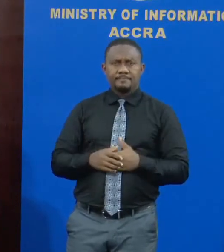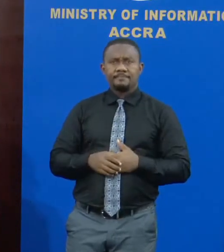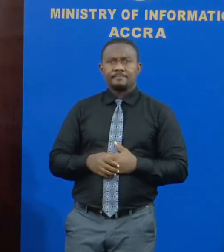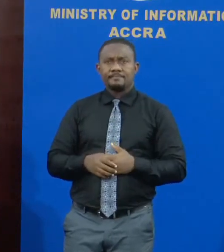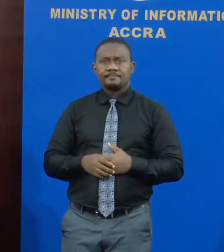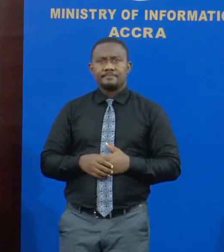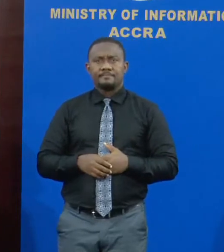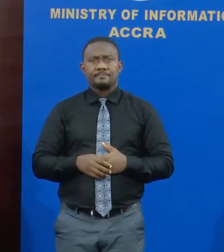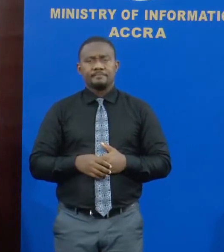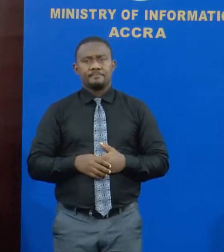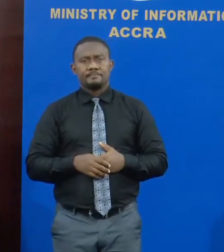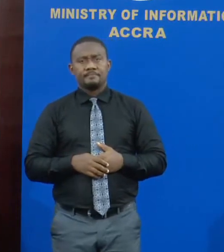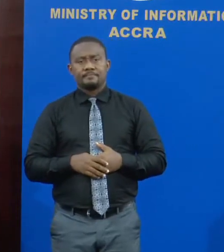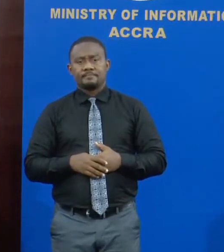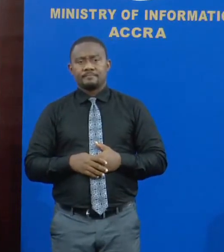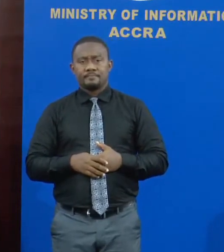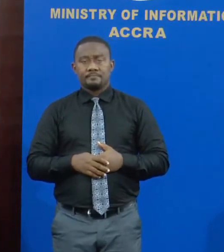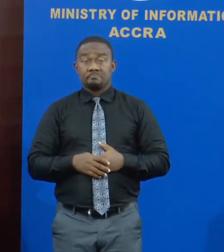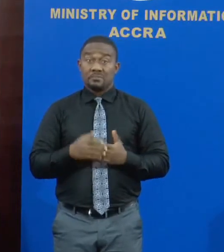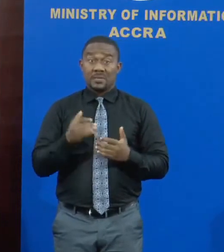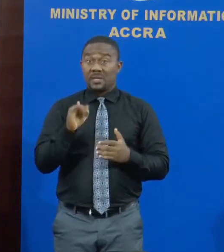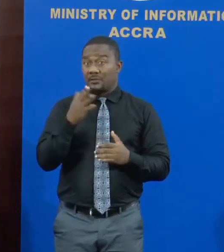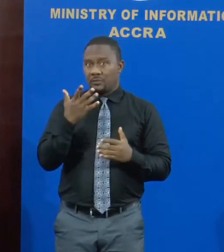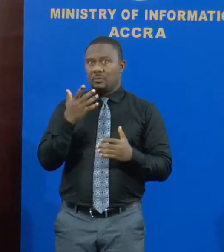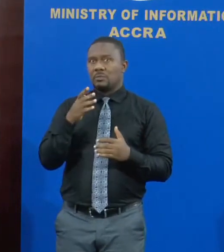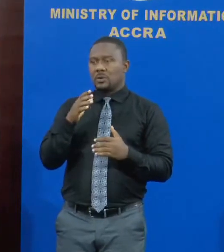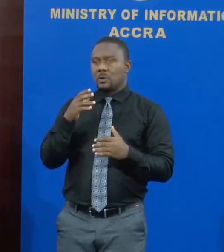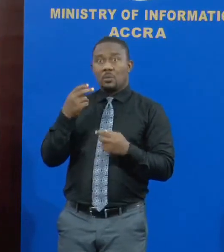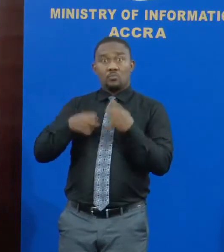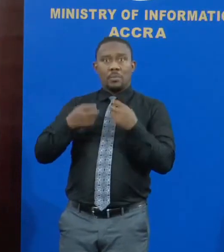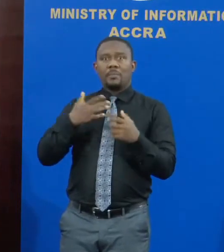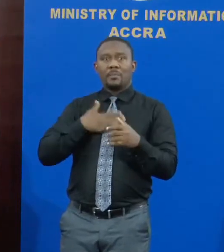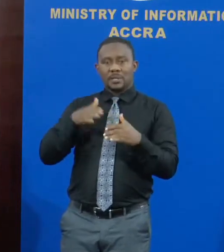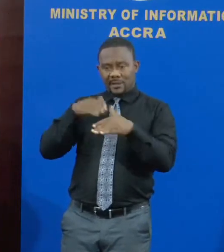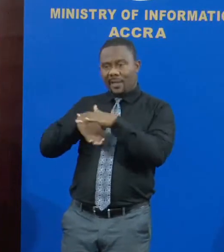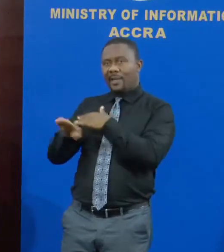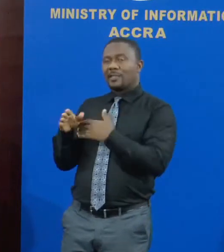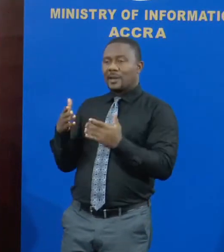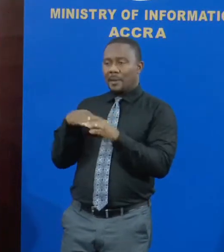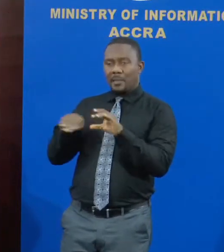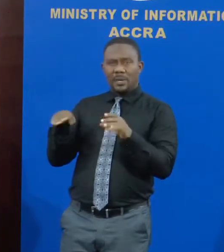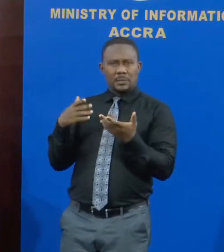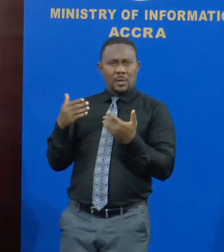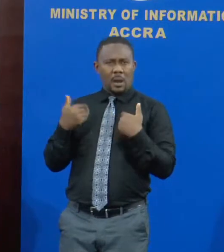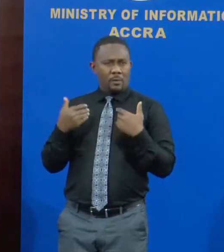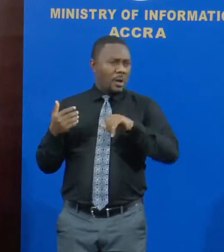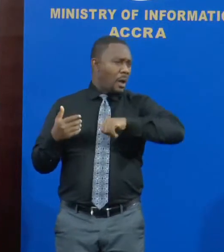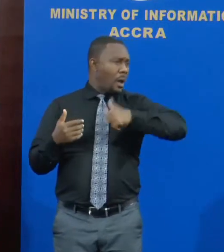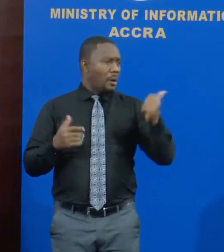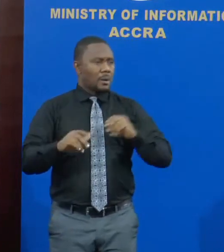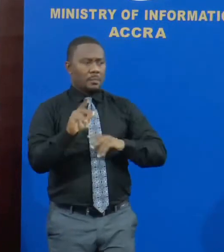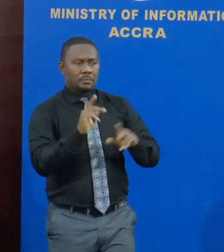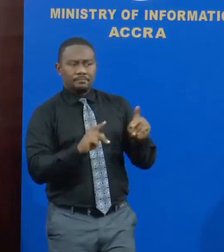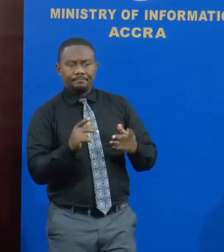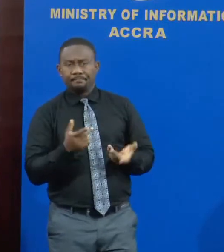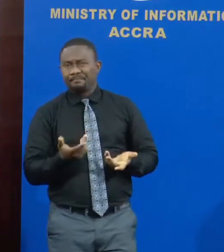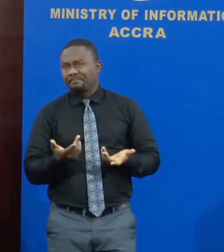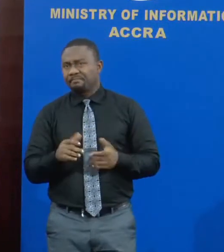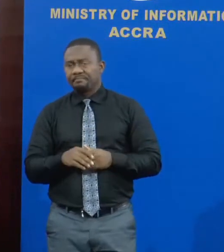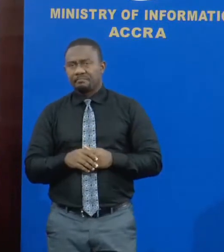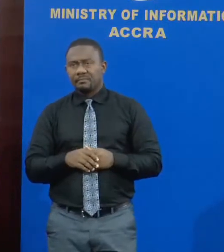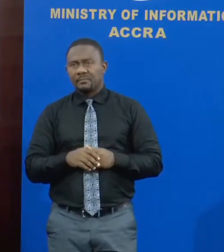the merger cannot be done, in which case you have to come to our branch for us to do that for you. And then there are people who just